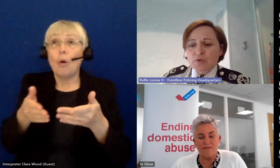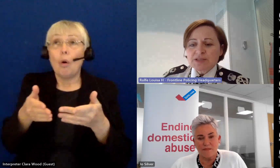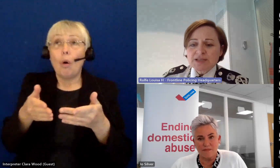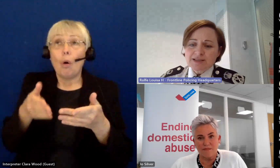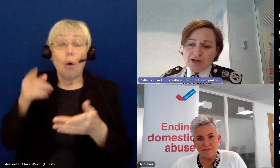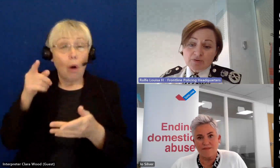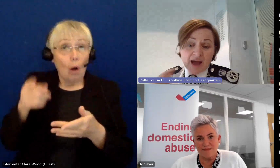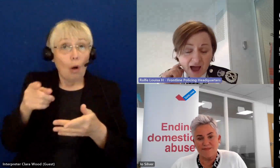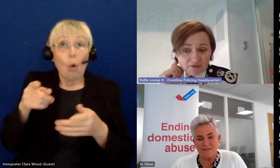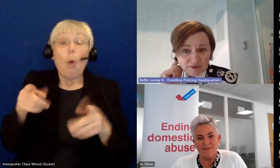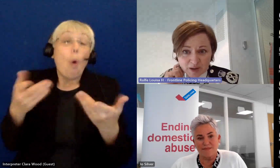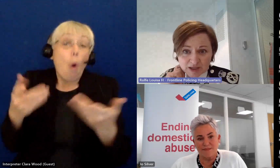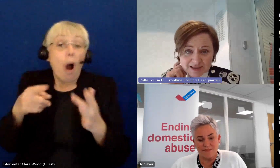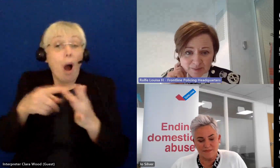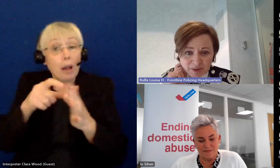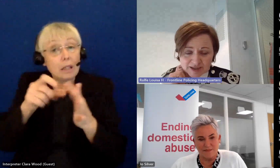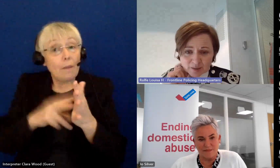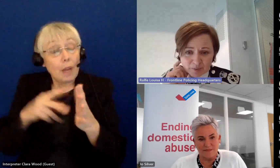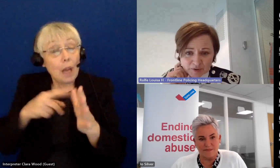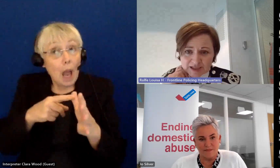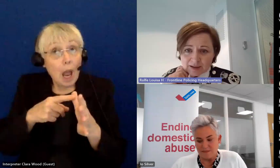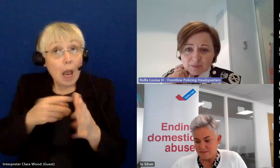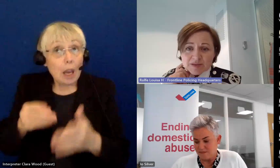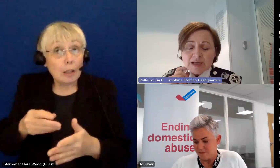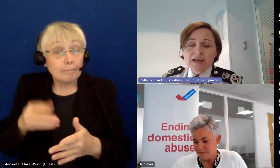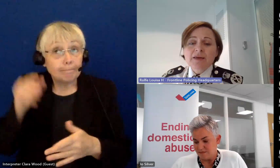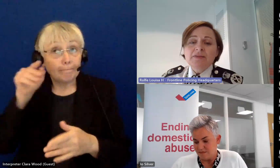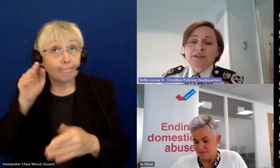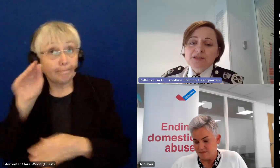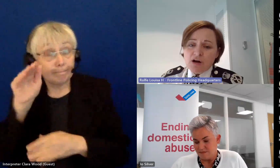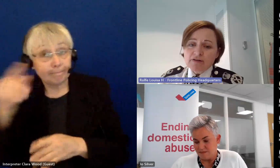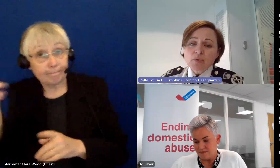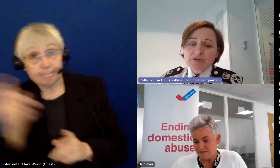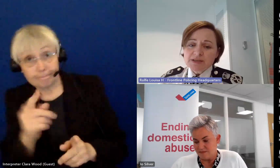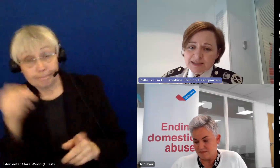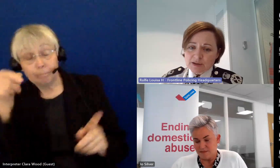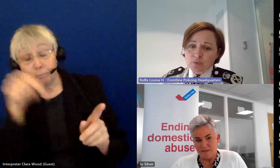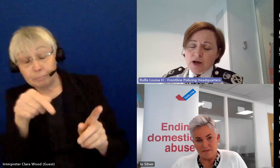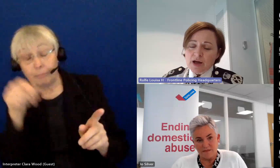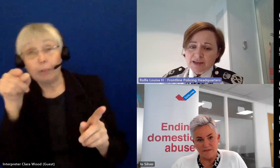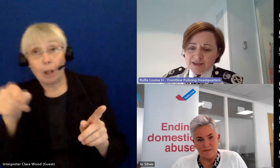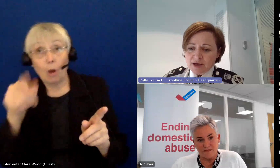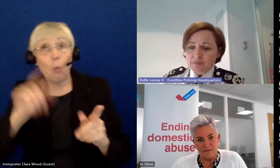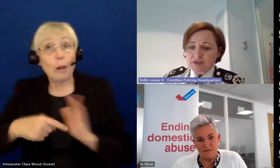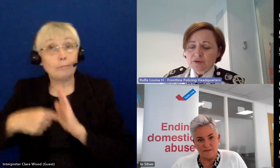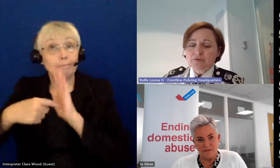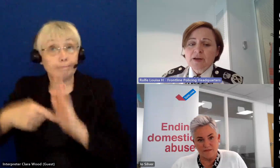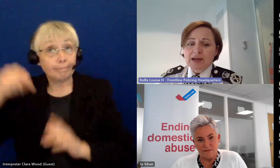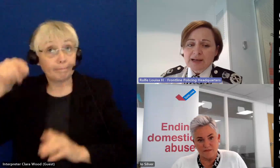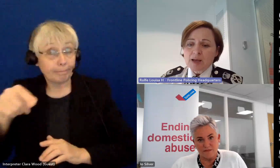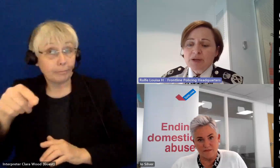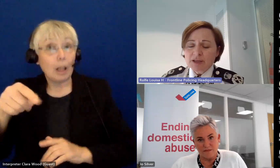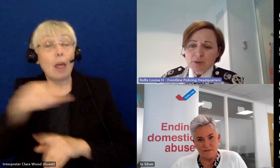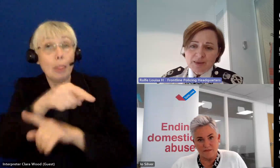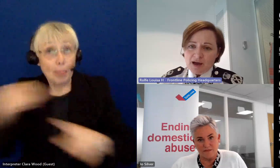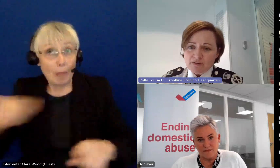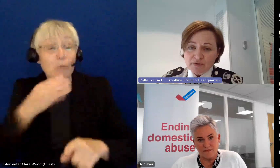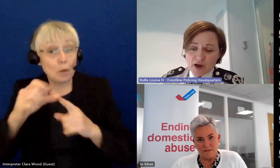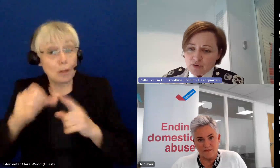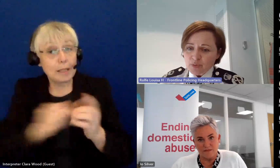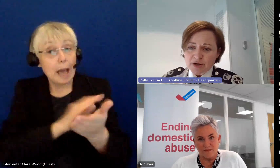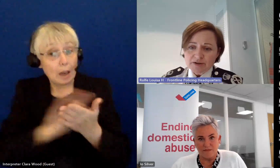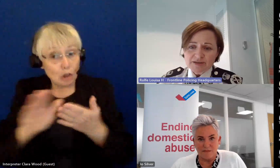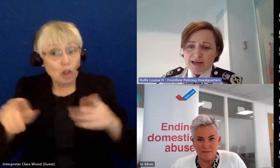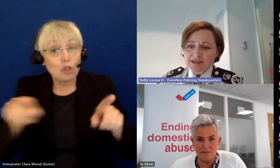Now, if forces don't have specialist domestic abuse teams, the Dara will still work in terms of enabling you in